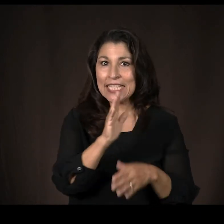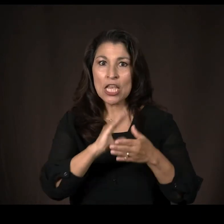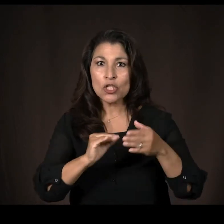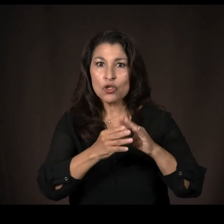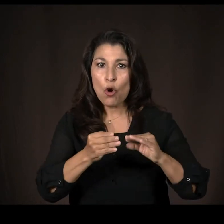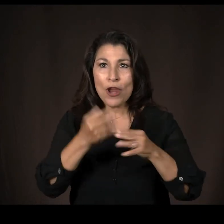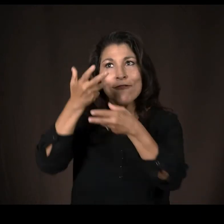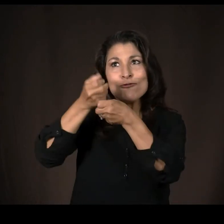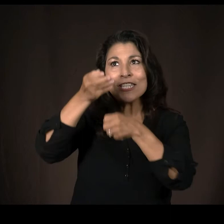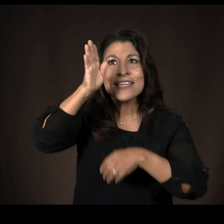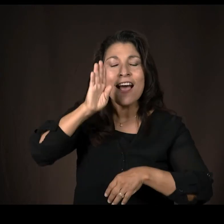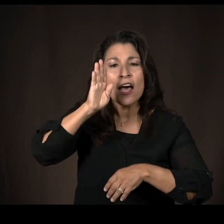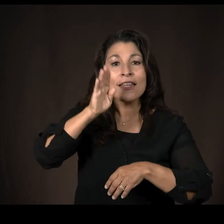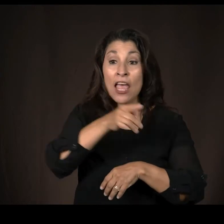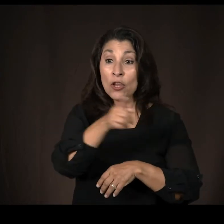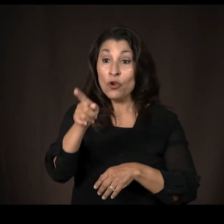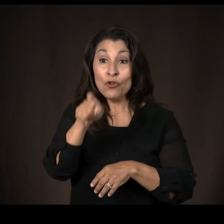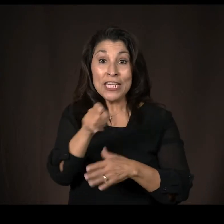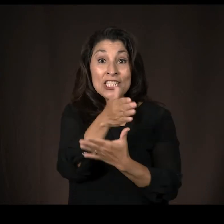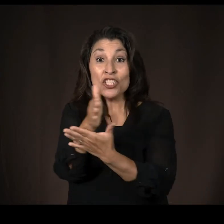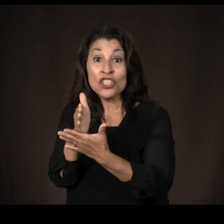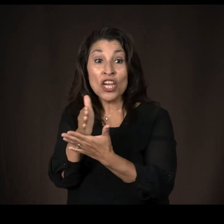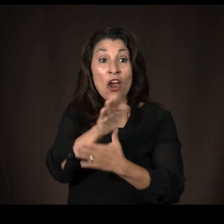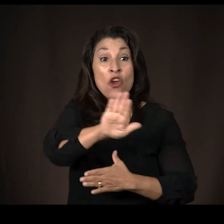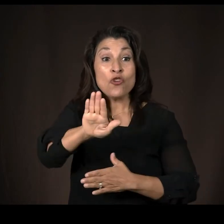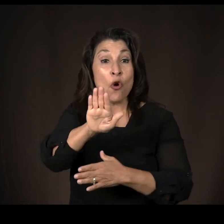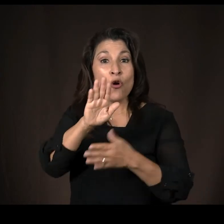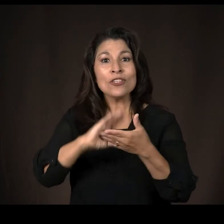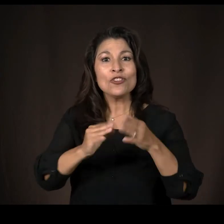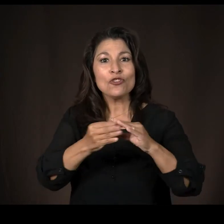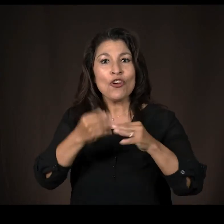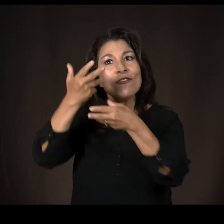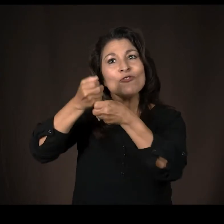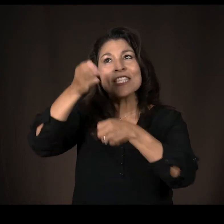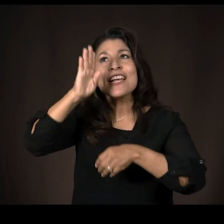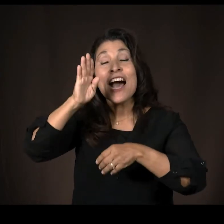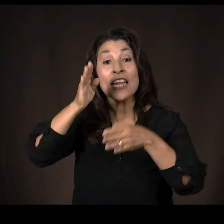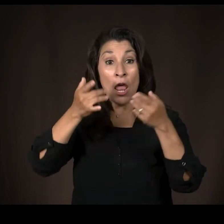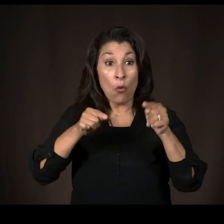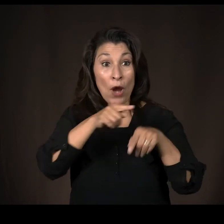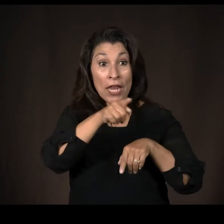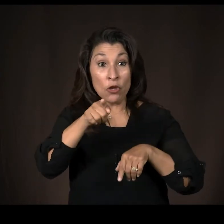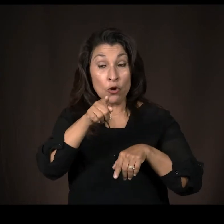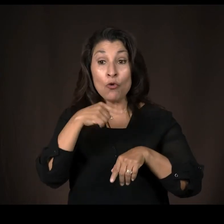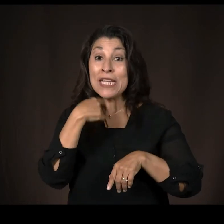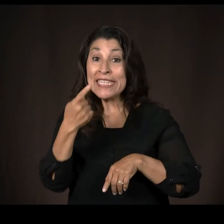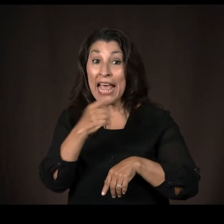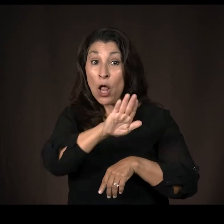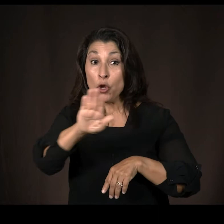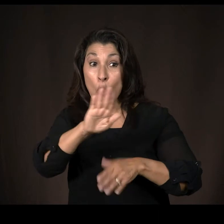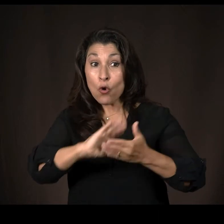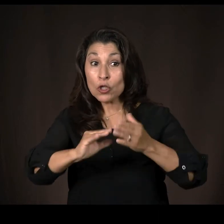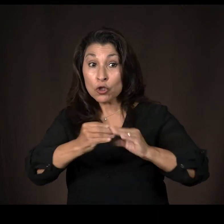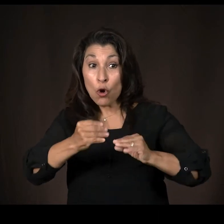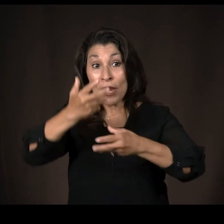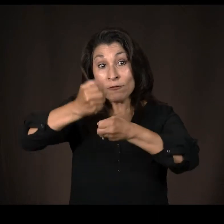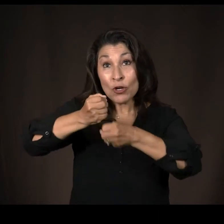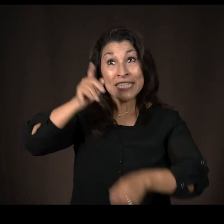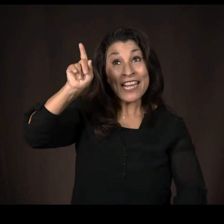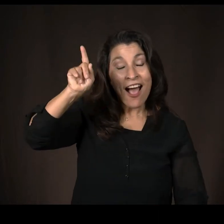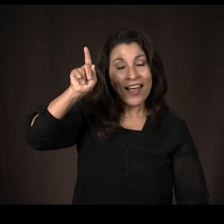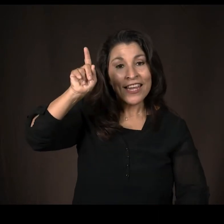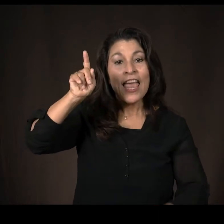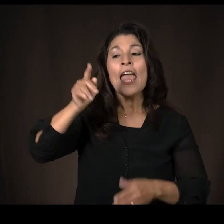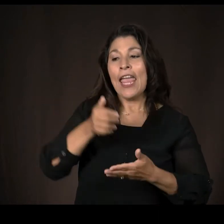of trusting God. You need to tell your story of trusting God, because when you tell your story of trusting God, it builds faith in